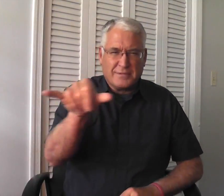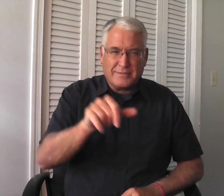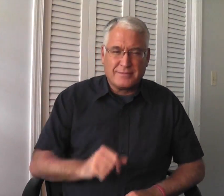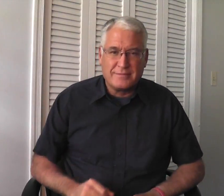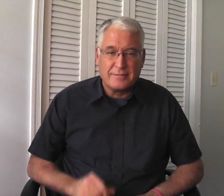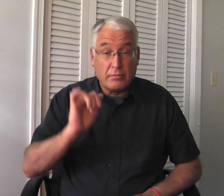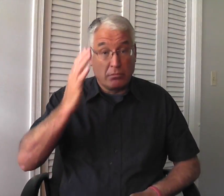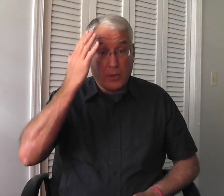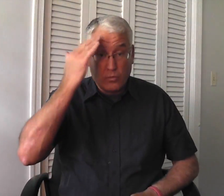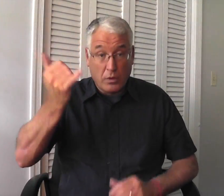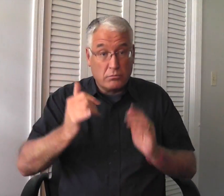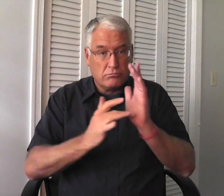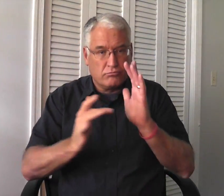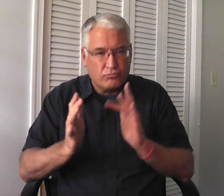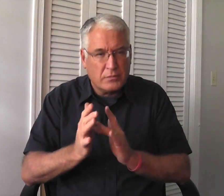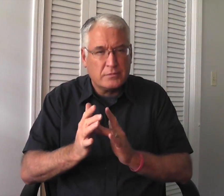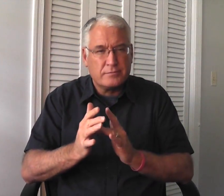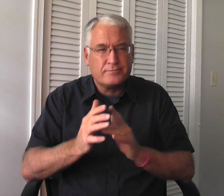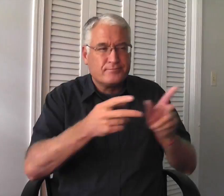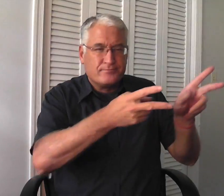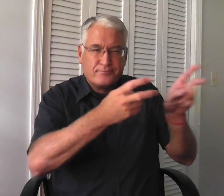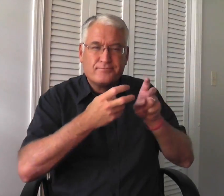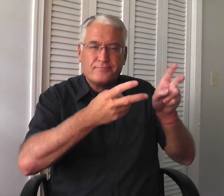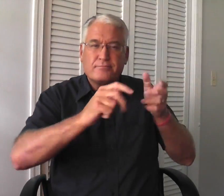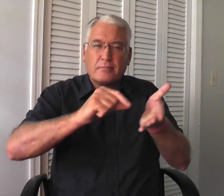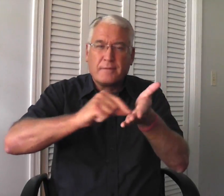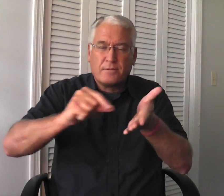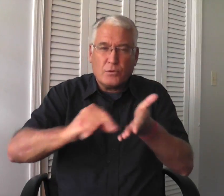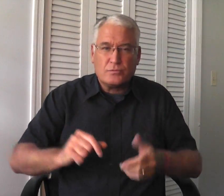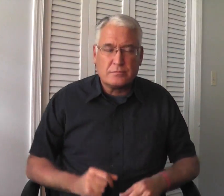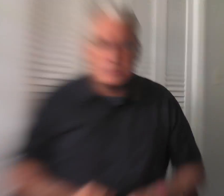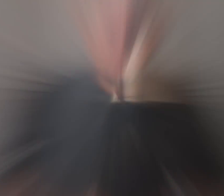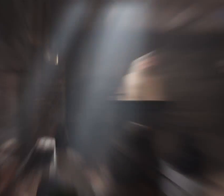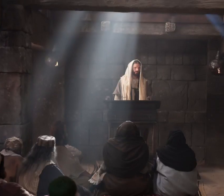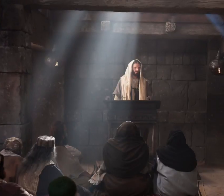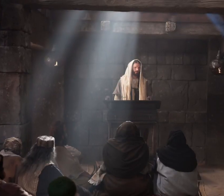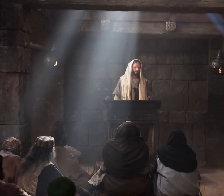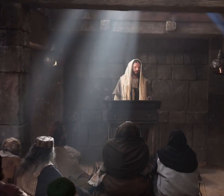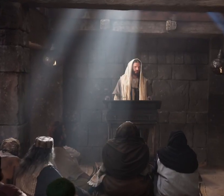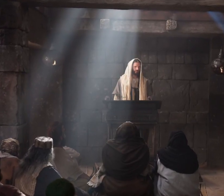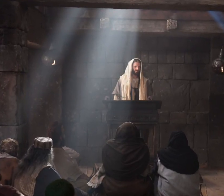Testament. That's why Jesus was borrowing the language of the Old Testament.